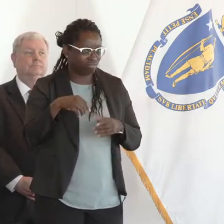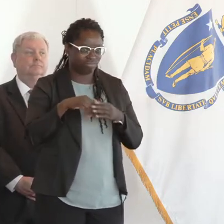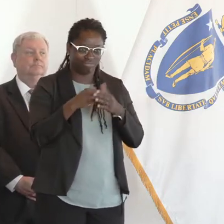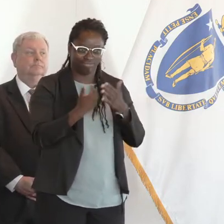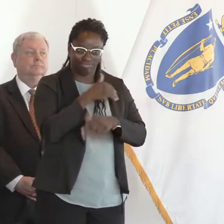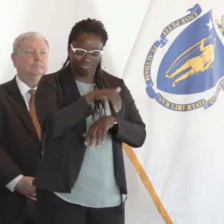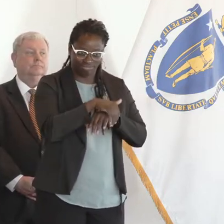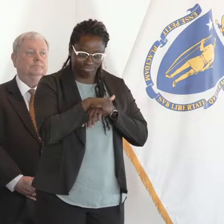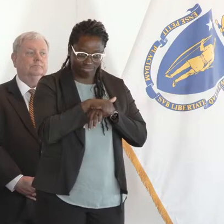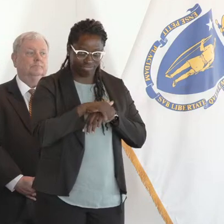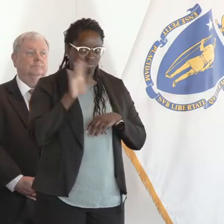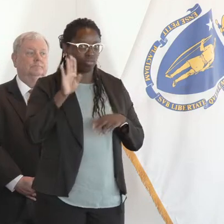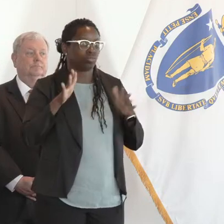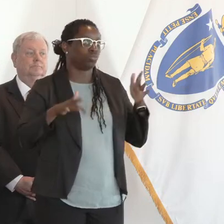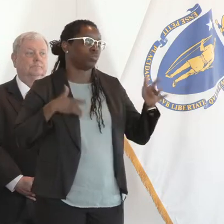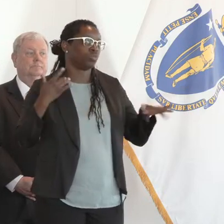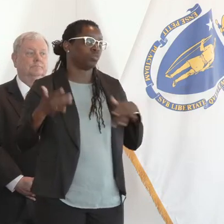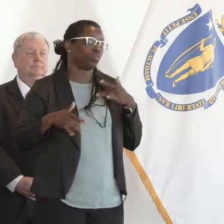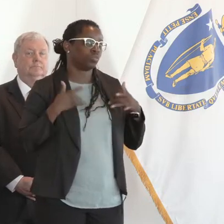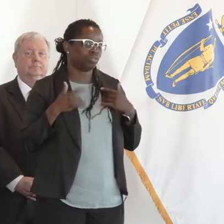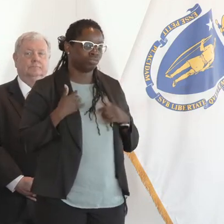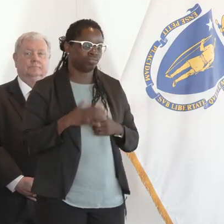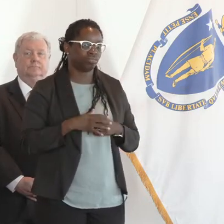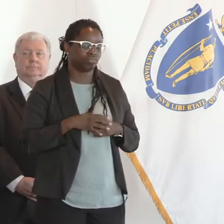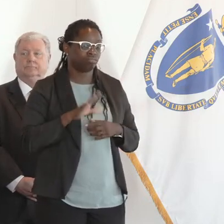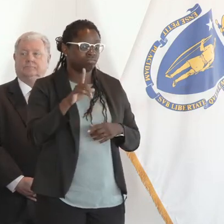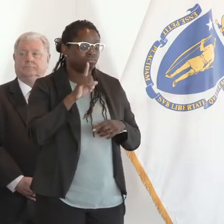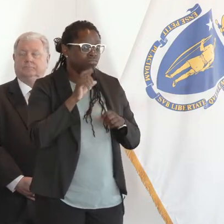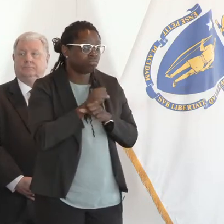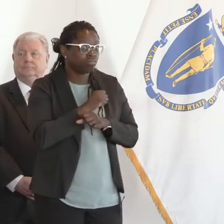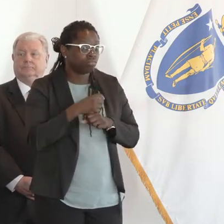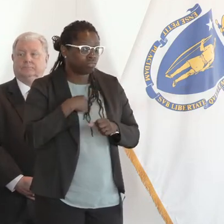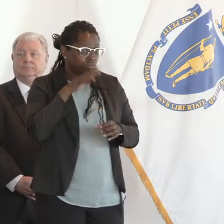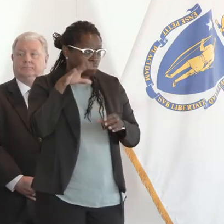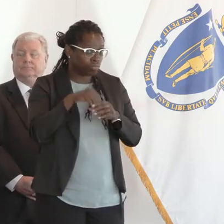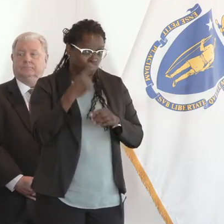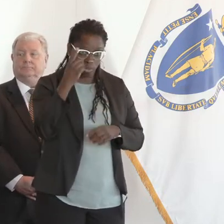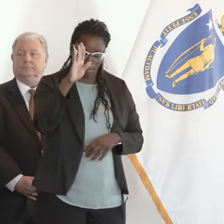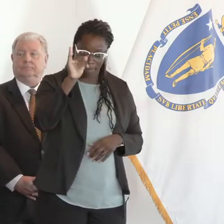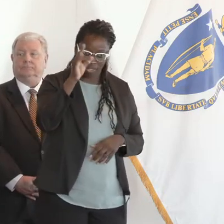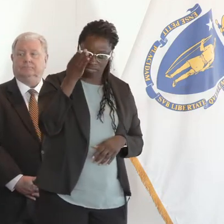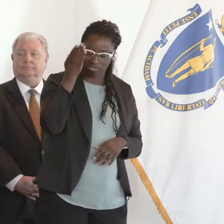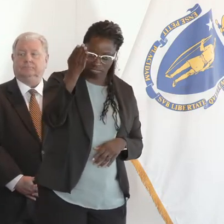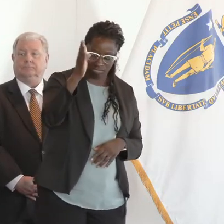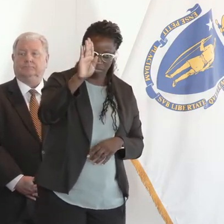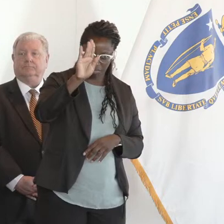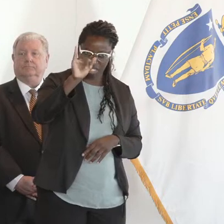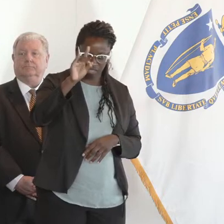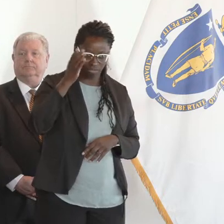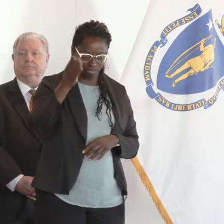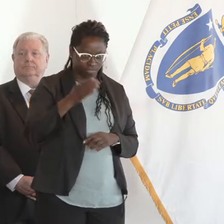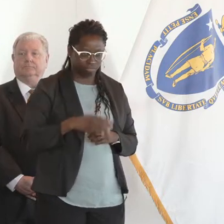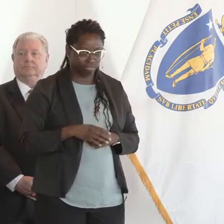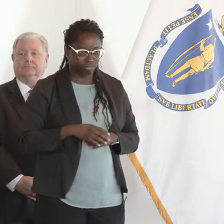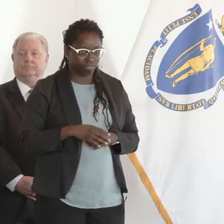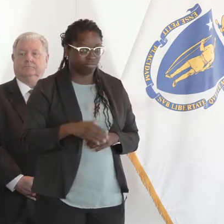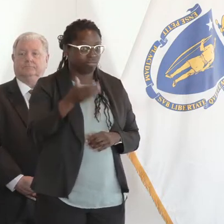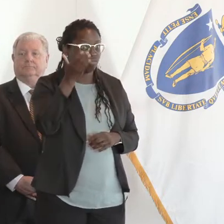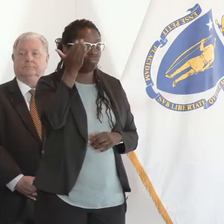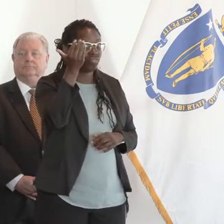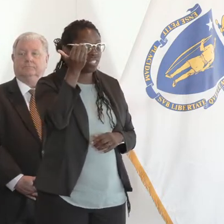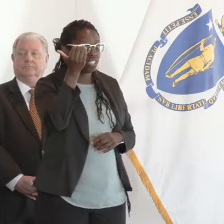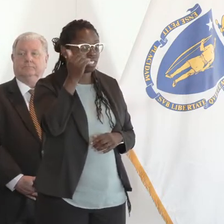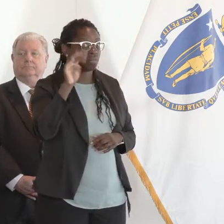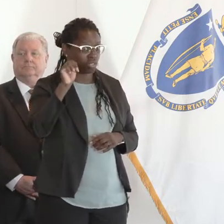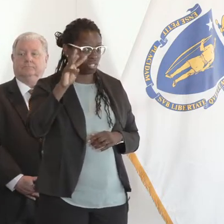especially excited because we were actually part of one of those bids. And so about 15 of those megawatts will be directly for the city